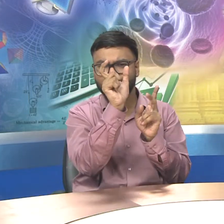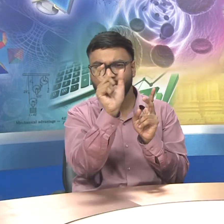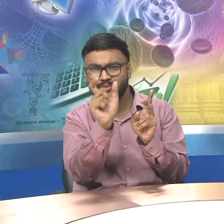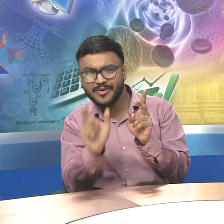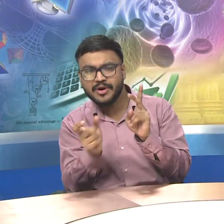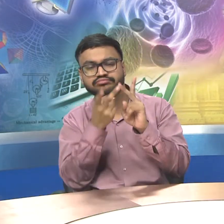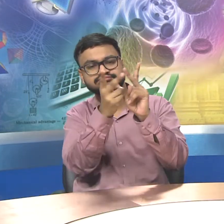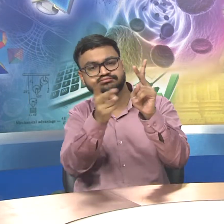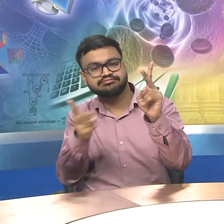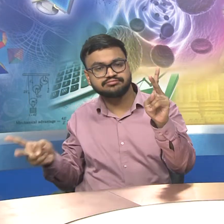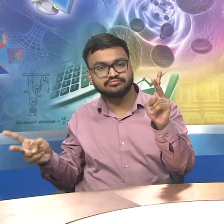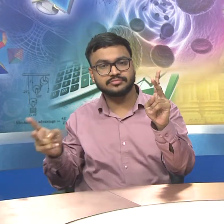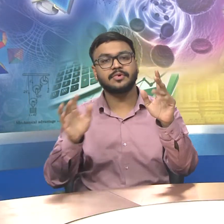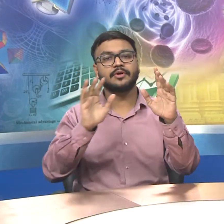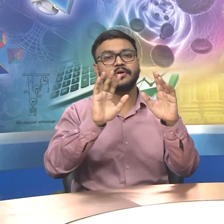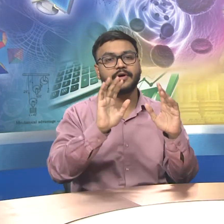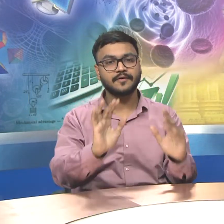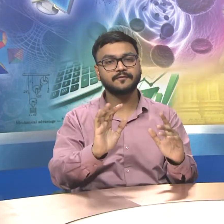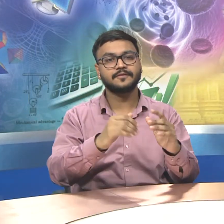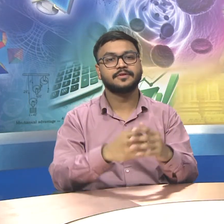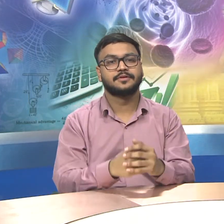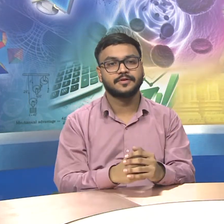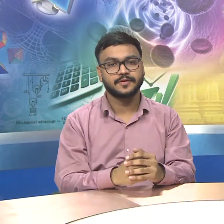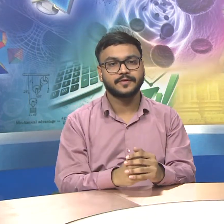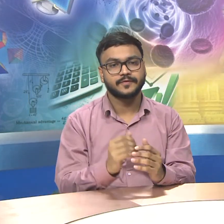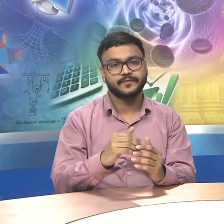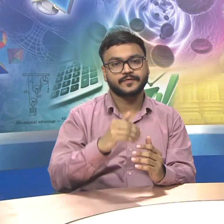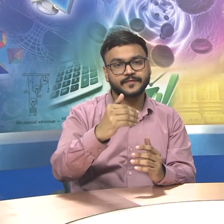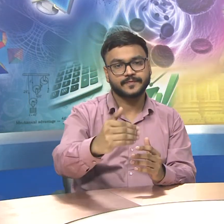Water. There are many words which can be signed